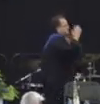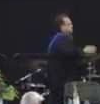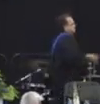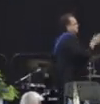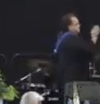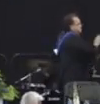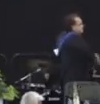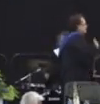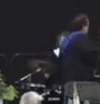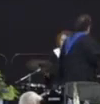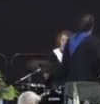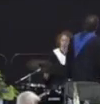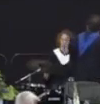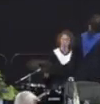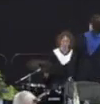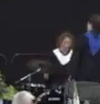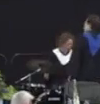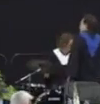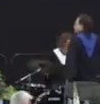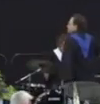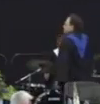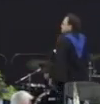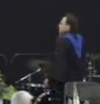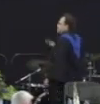sisters of class